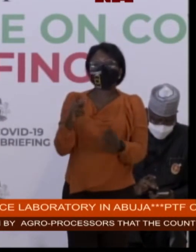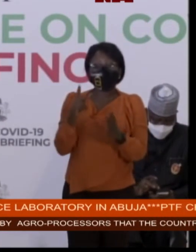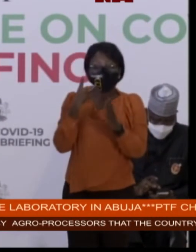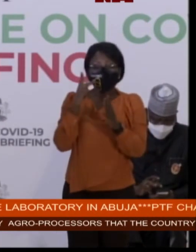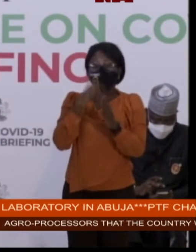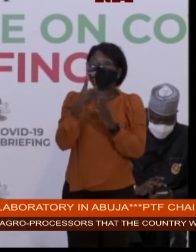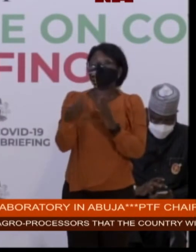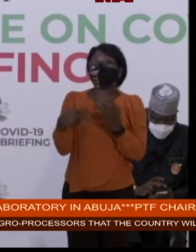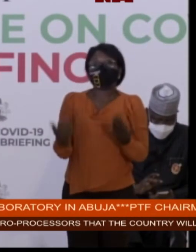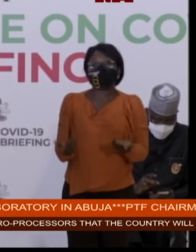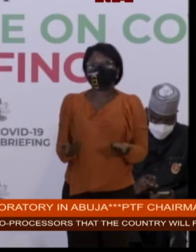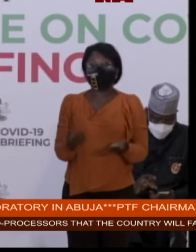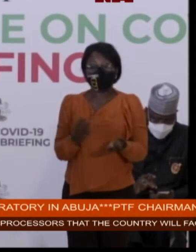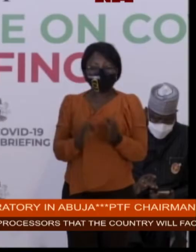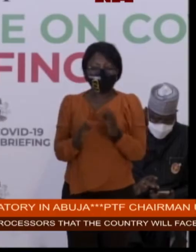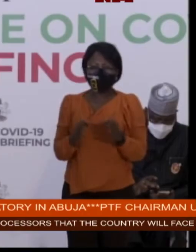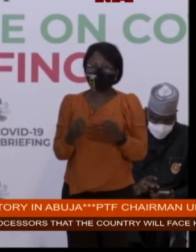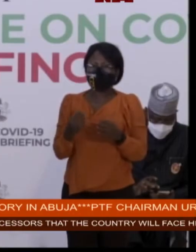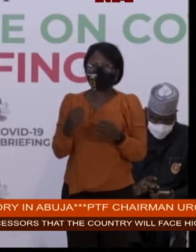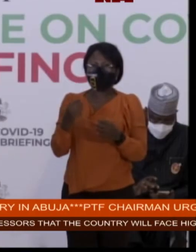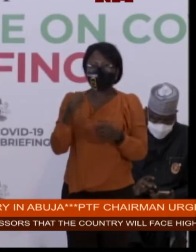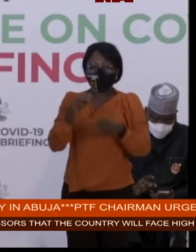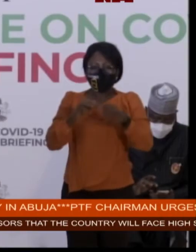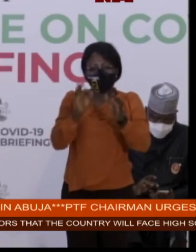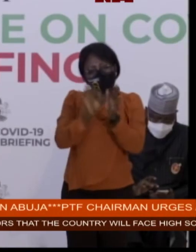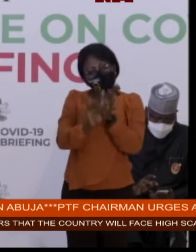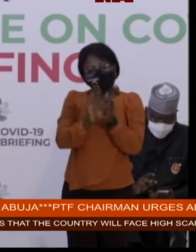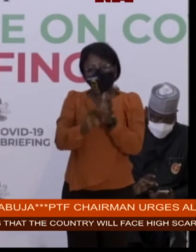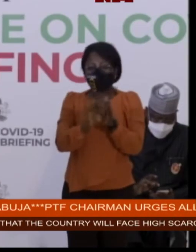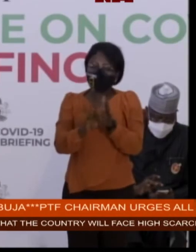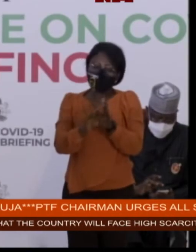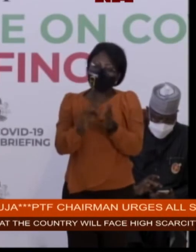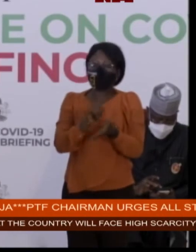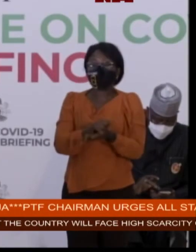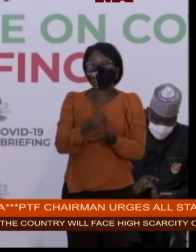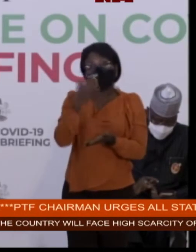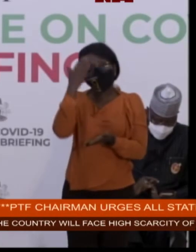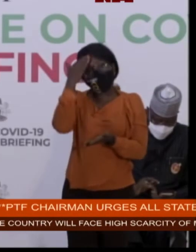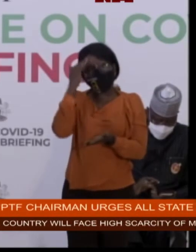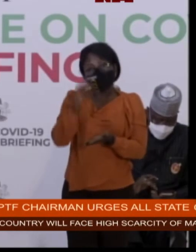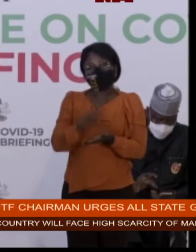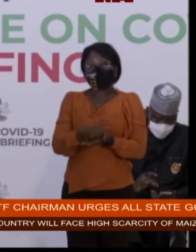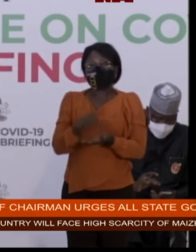population. So if you make that projections, you will know that